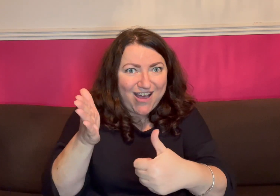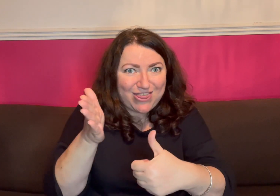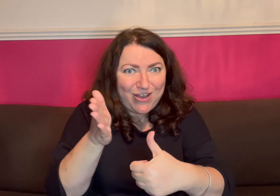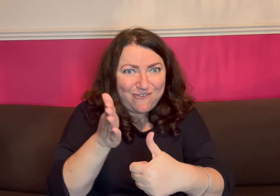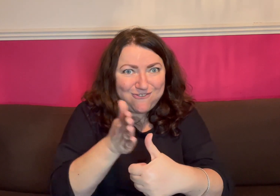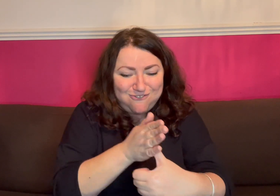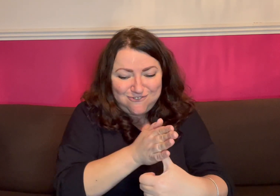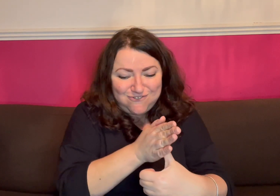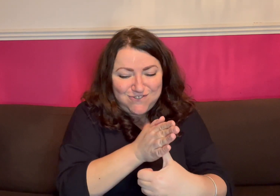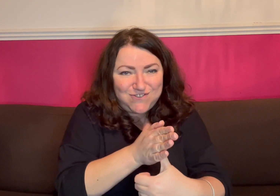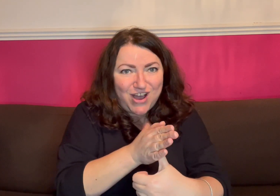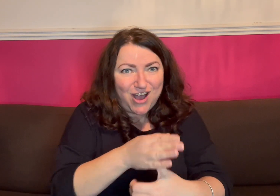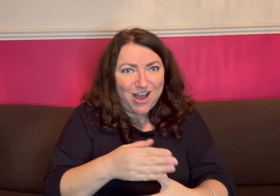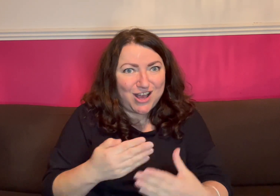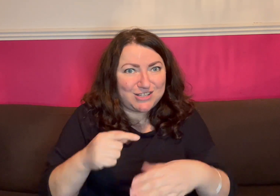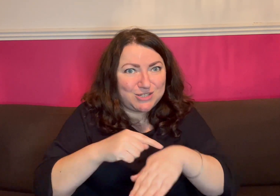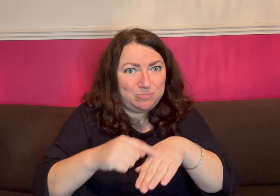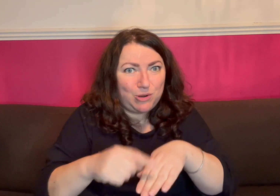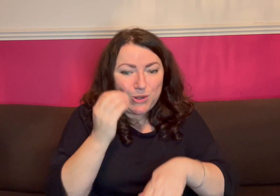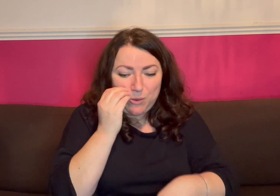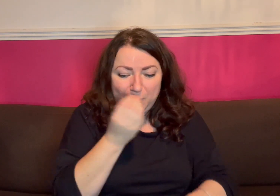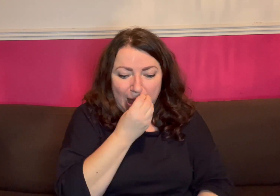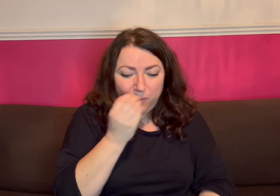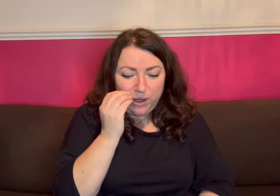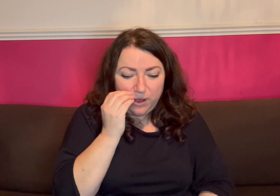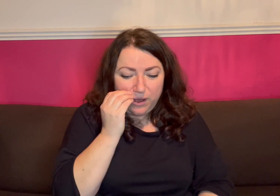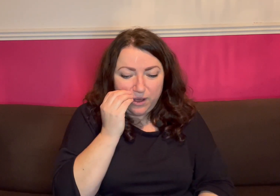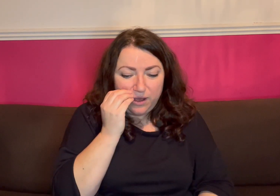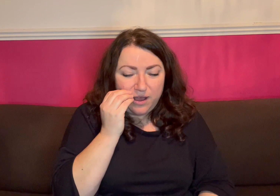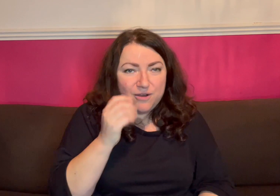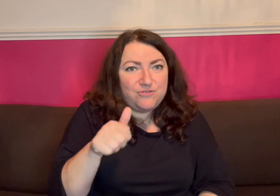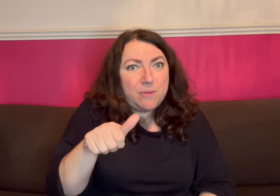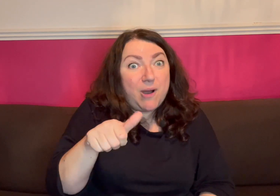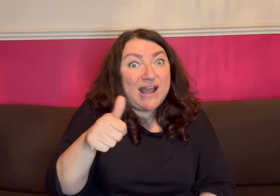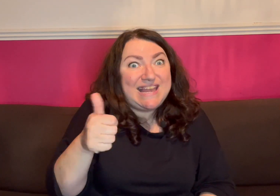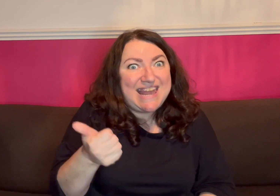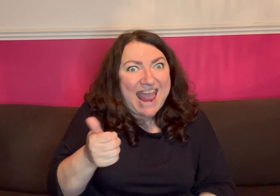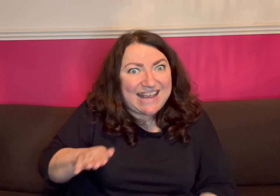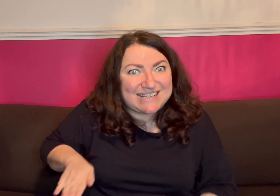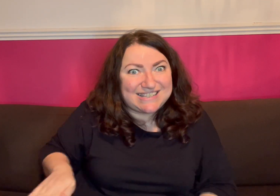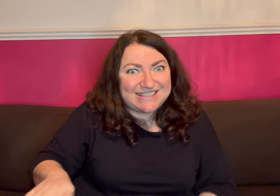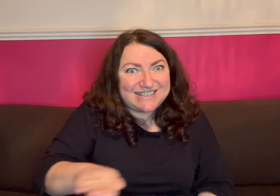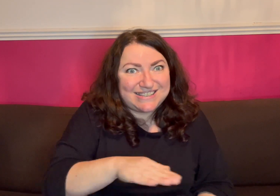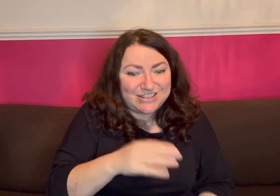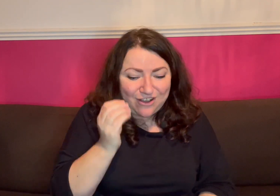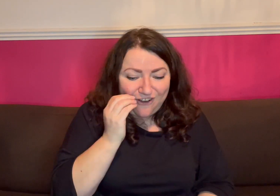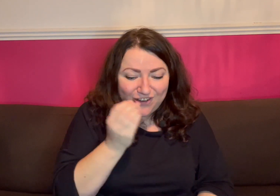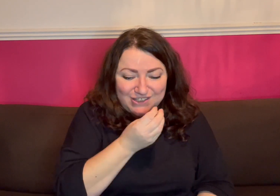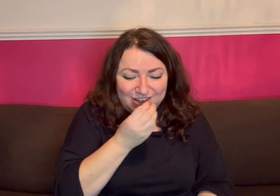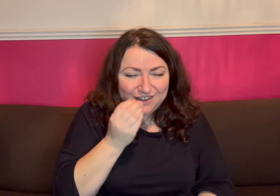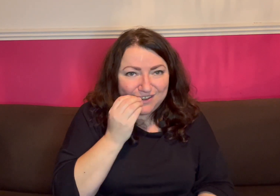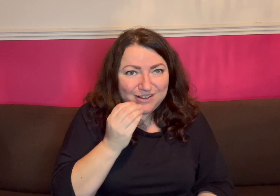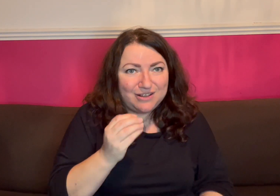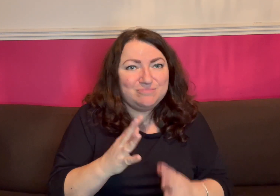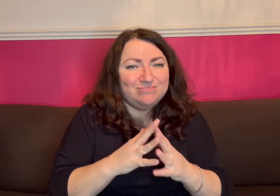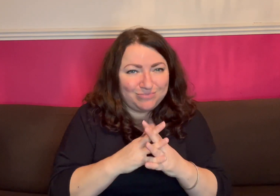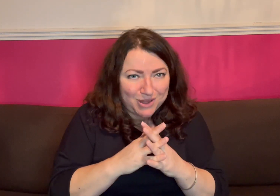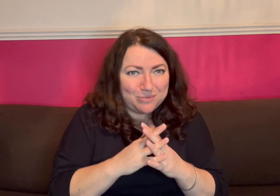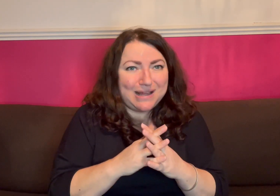The first bluebell for my next garden.